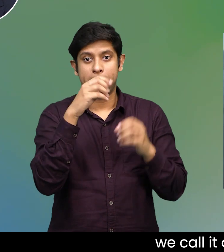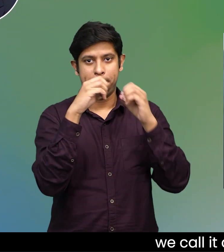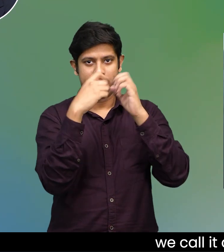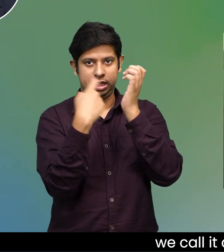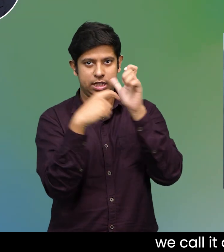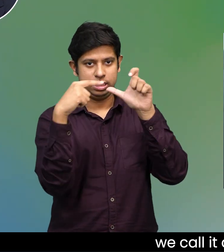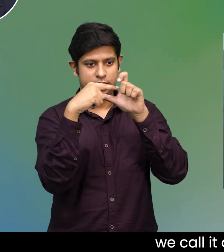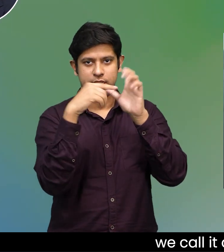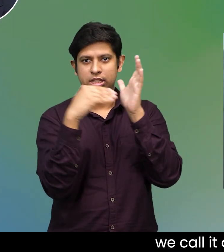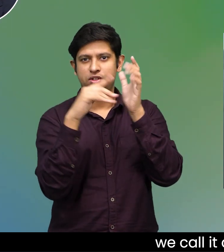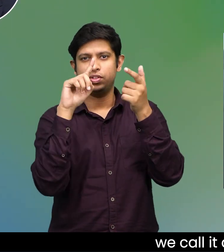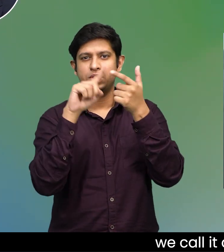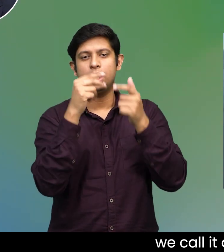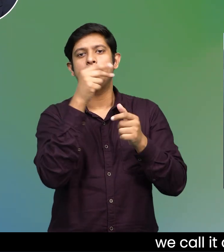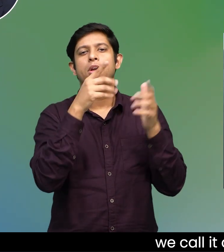breeze.